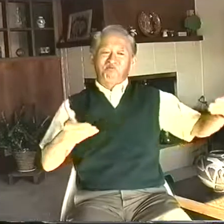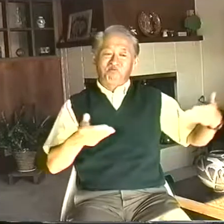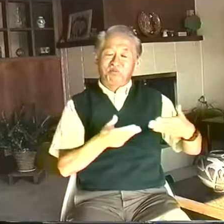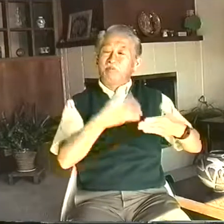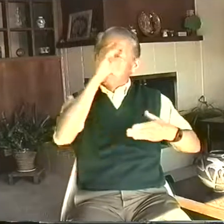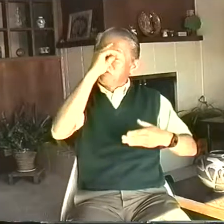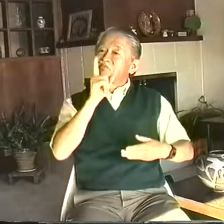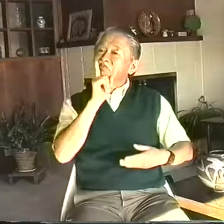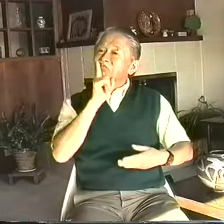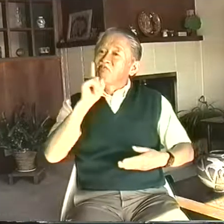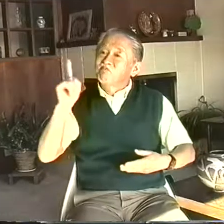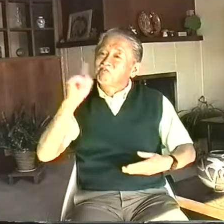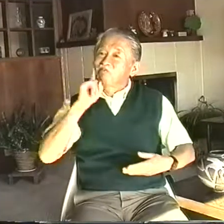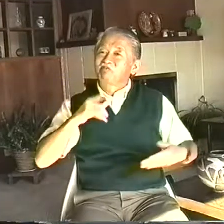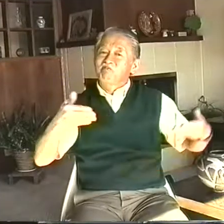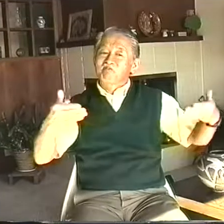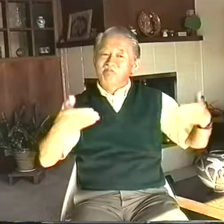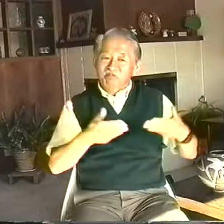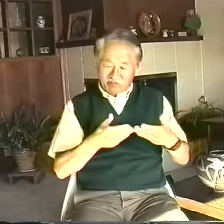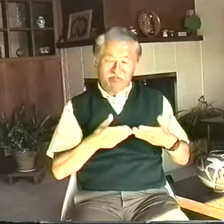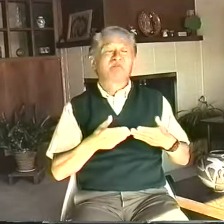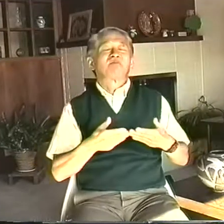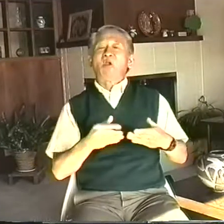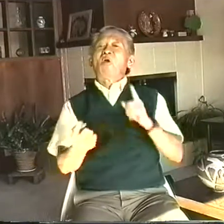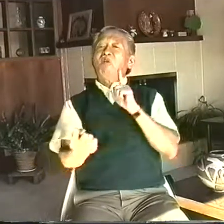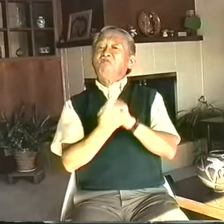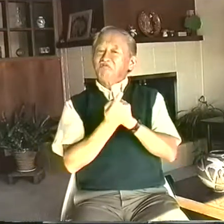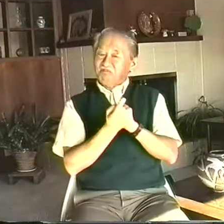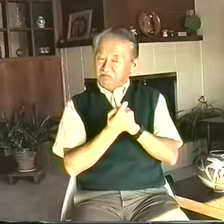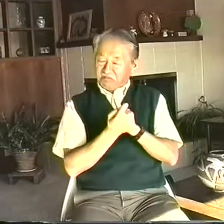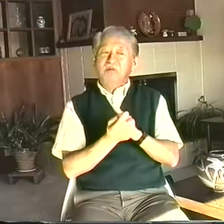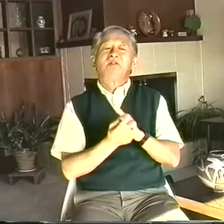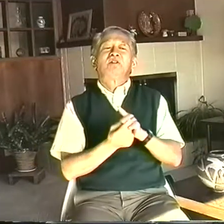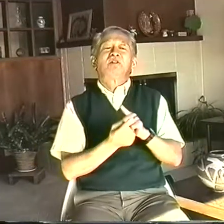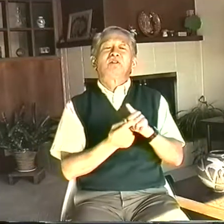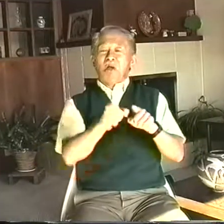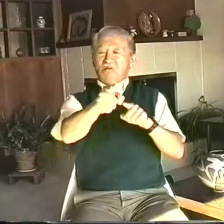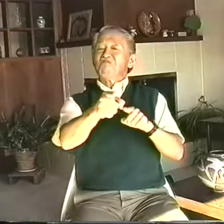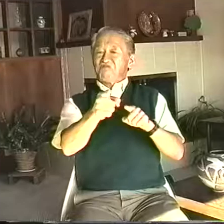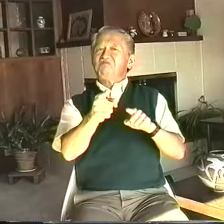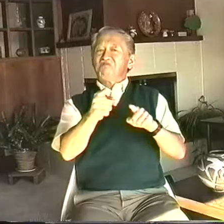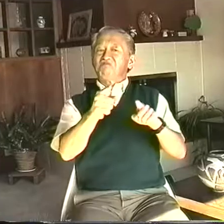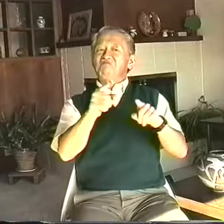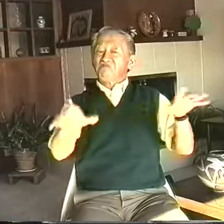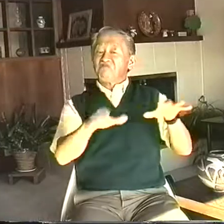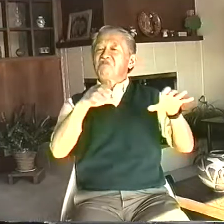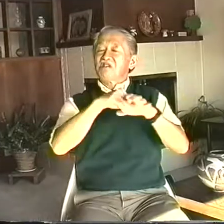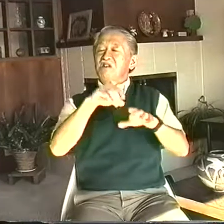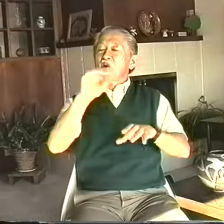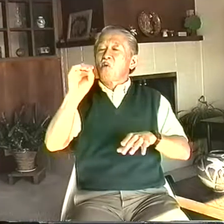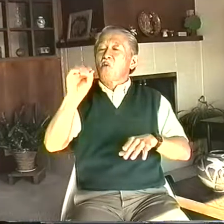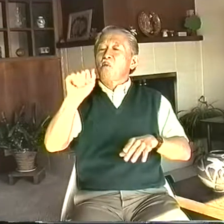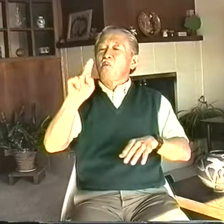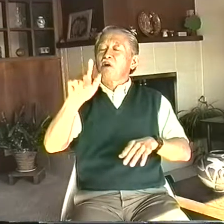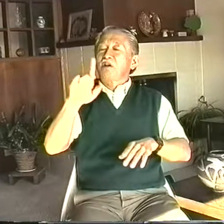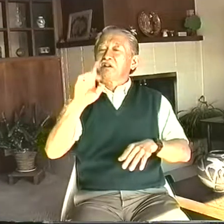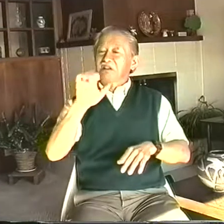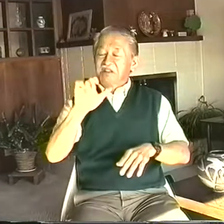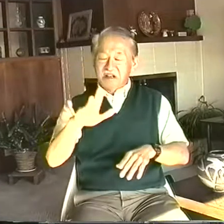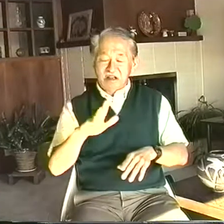horse stall. They introduced me to a young deaf man, and I recognized him as someone who had